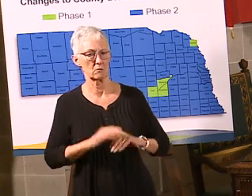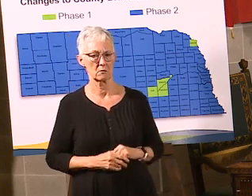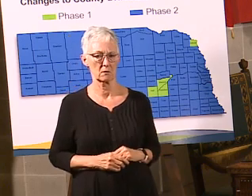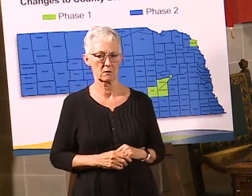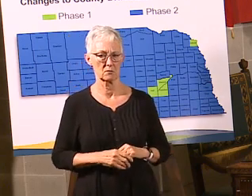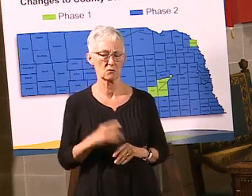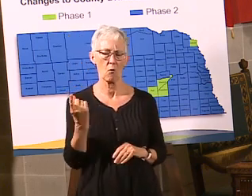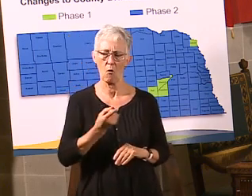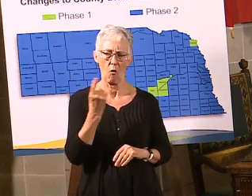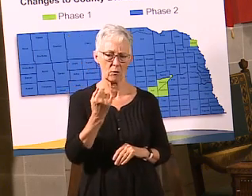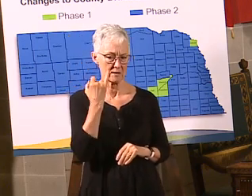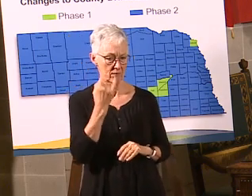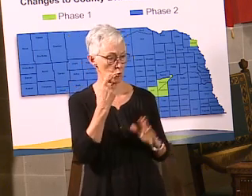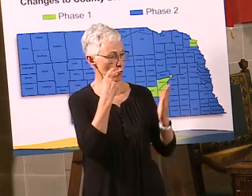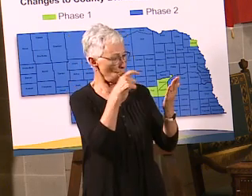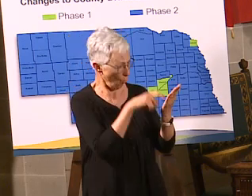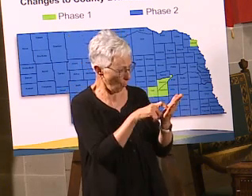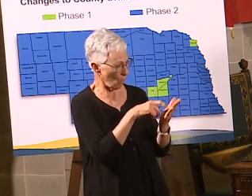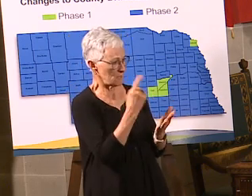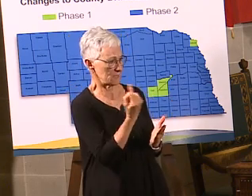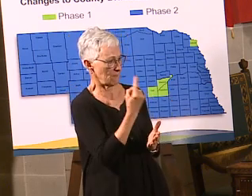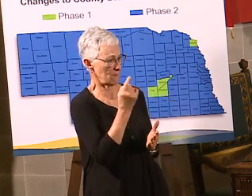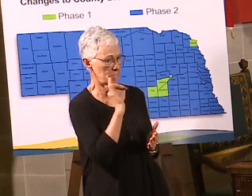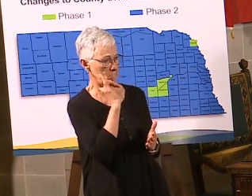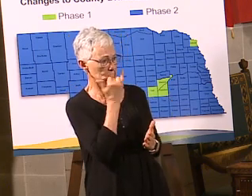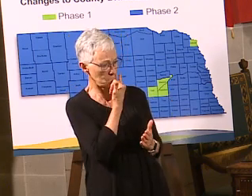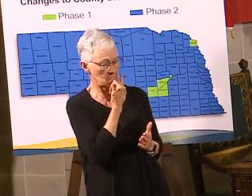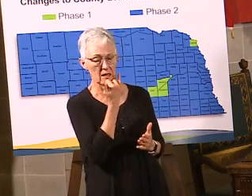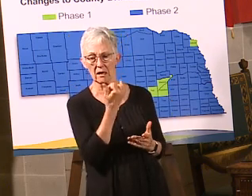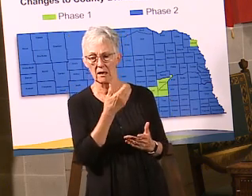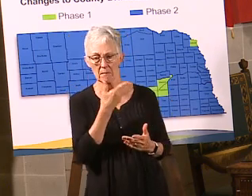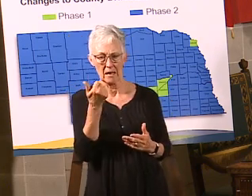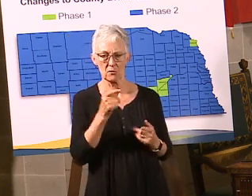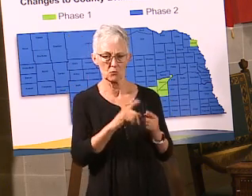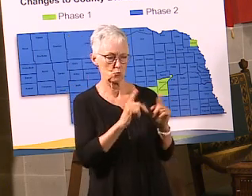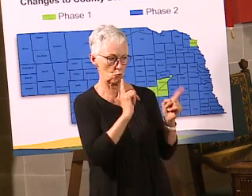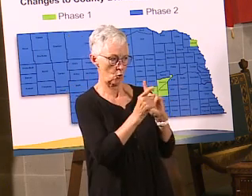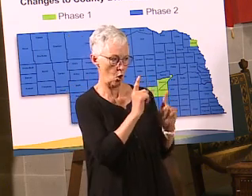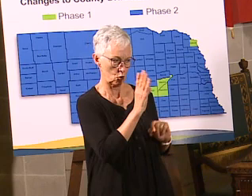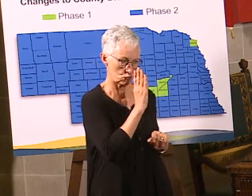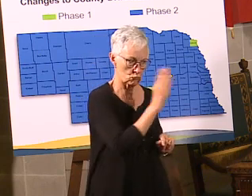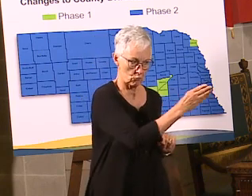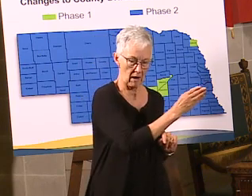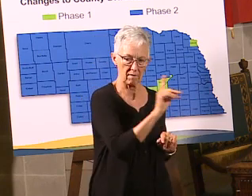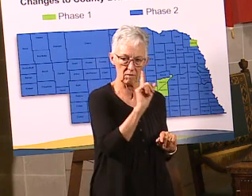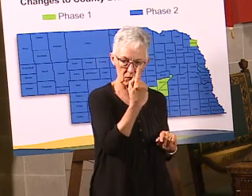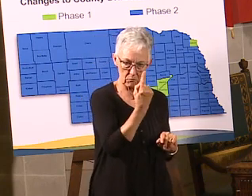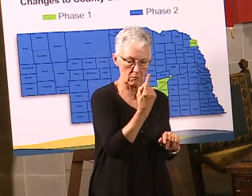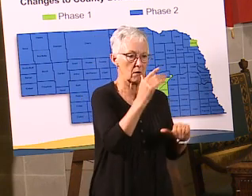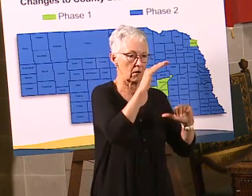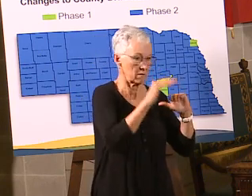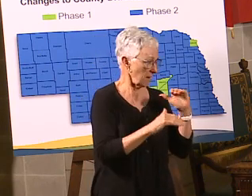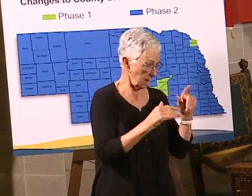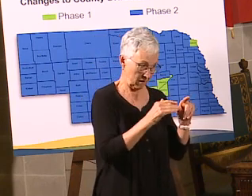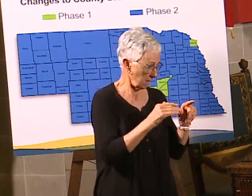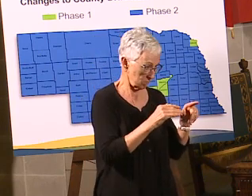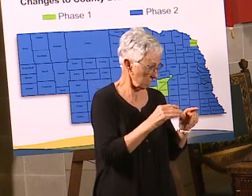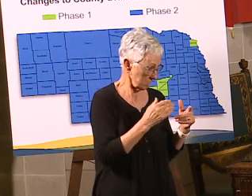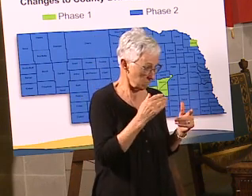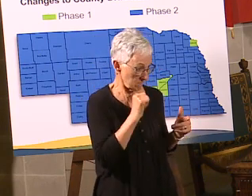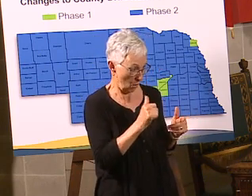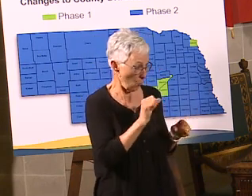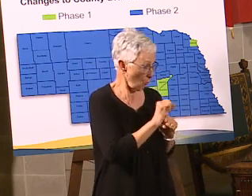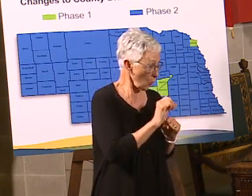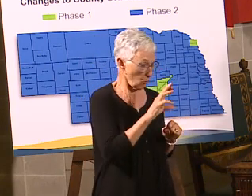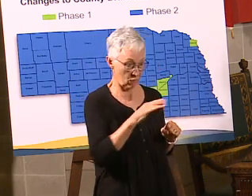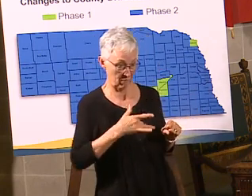open up that line of communication in a very polite way, ask them if they can do more around social distancing or whatever you think needs to be improved upon. So that's how